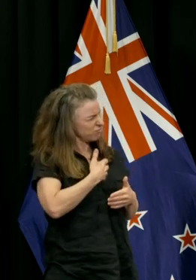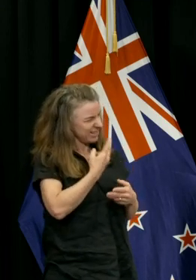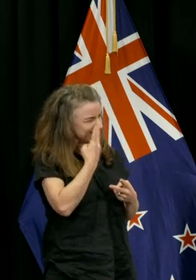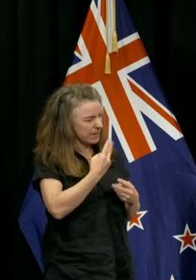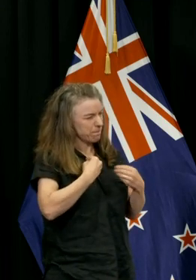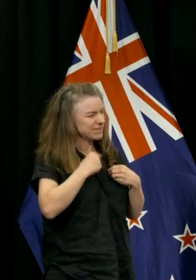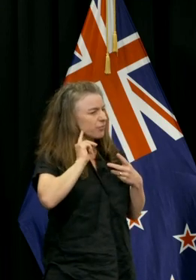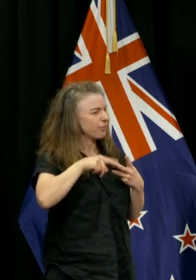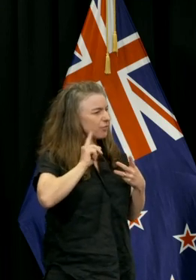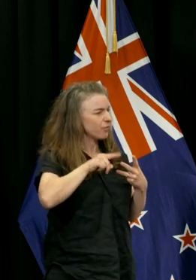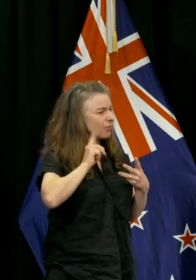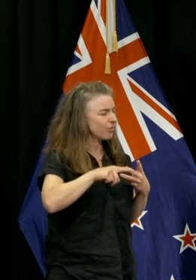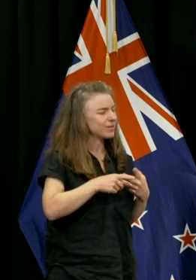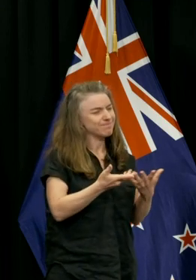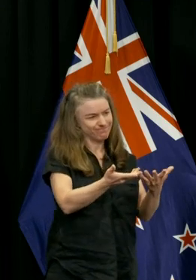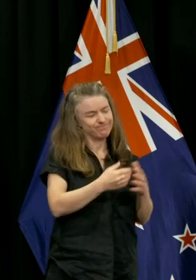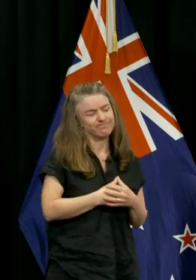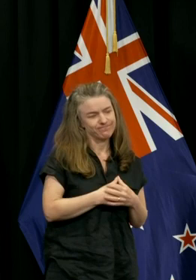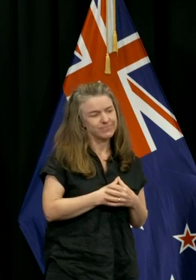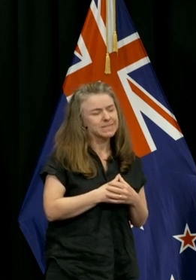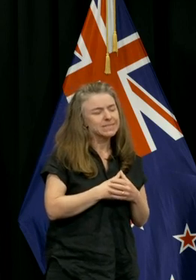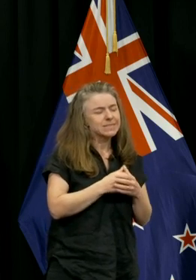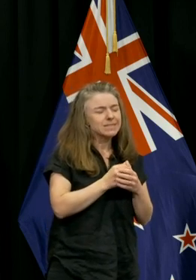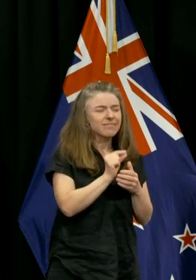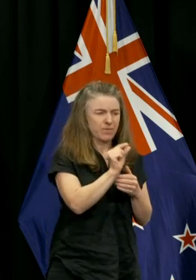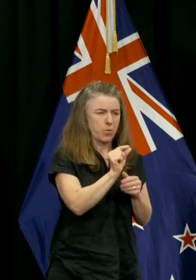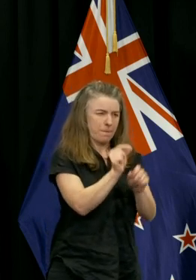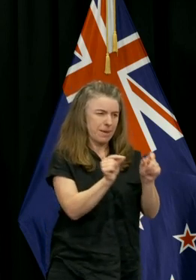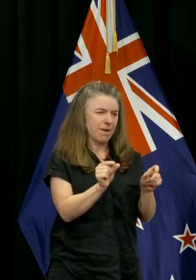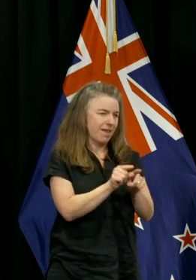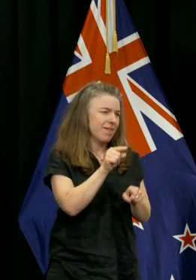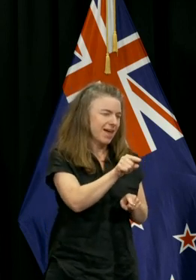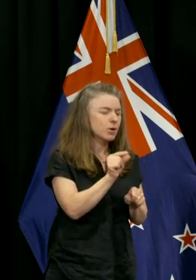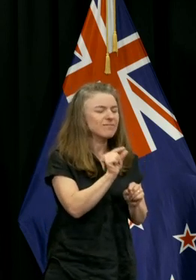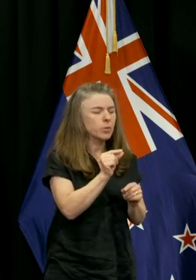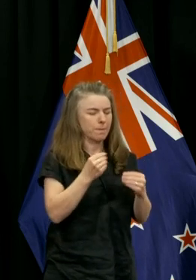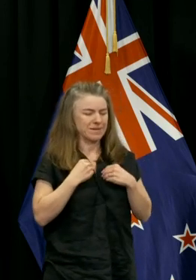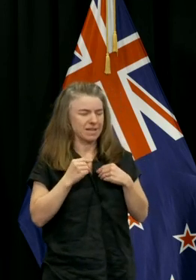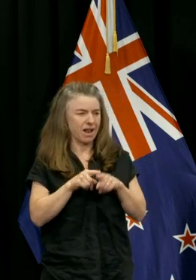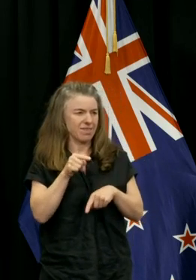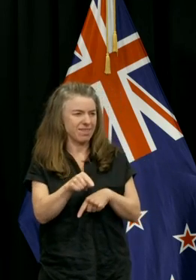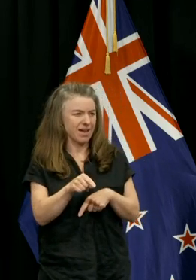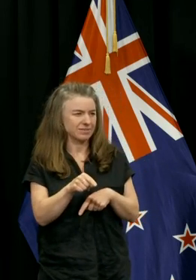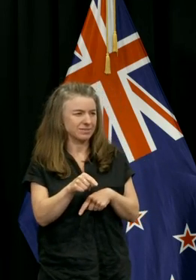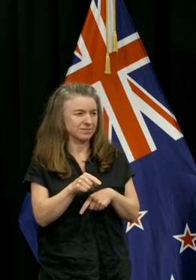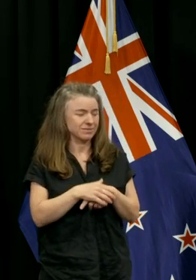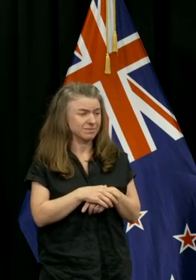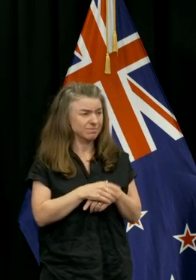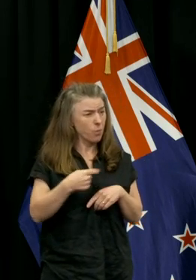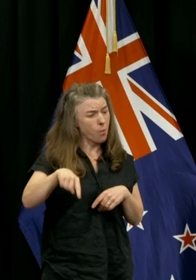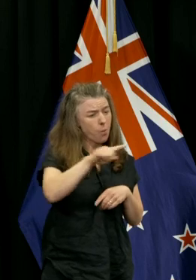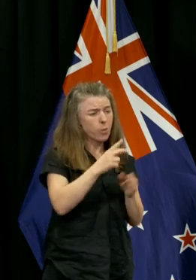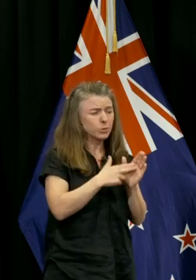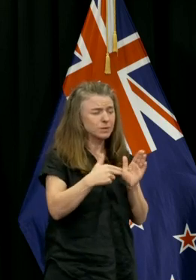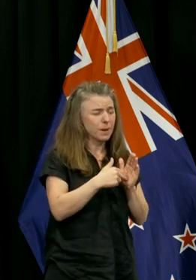obviously frustrating when we have a small number of cases where, for instance, tenants aren't being treated with the compassion that all New Zealanders